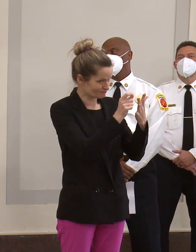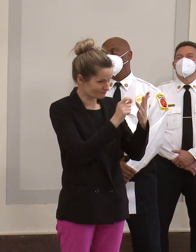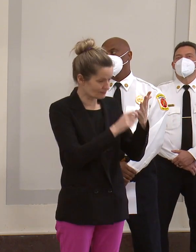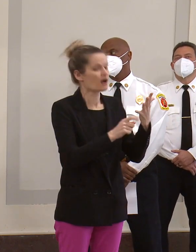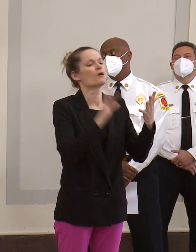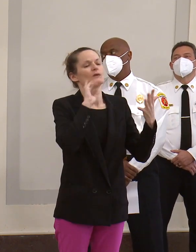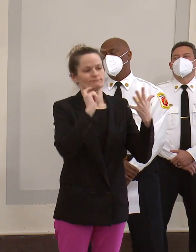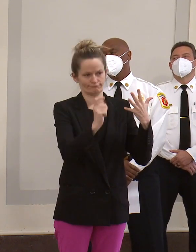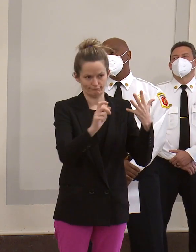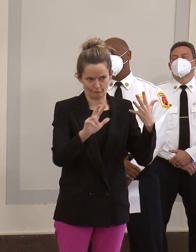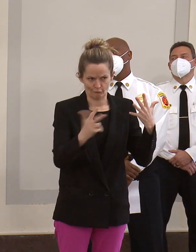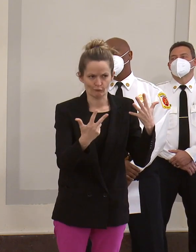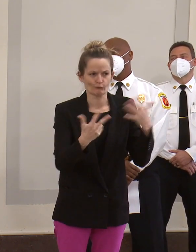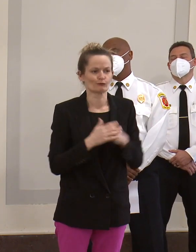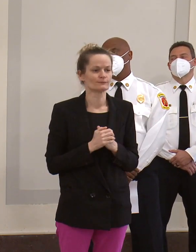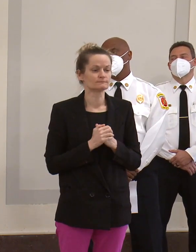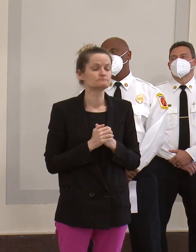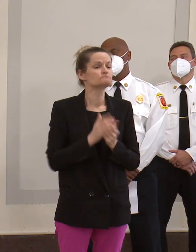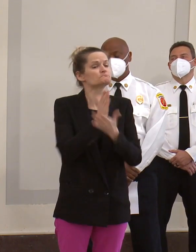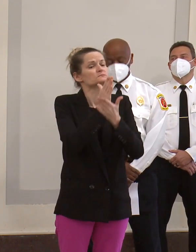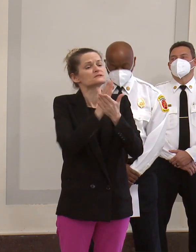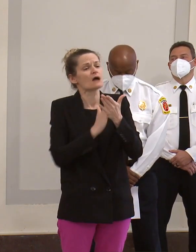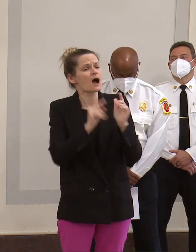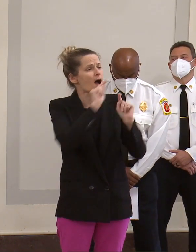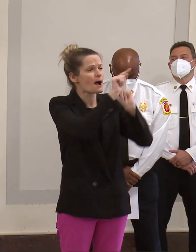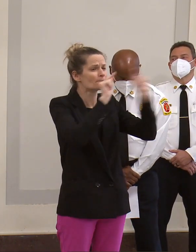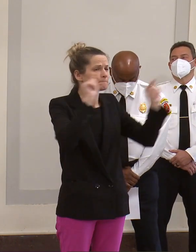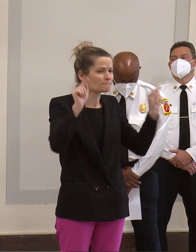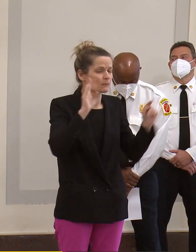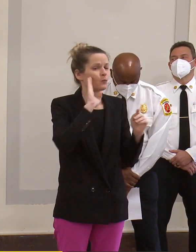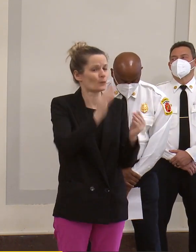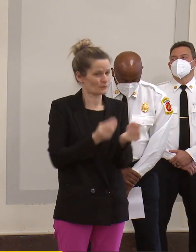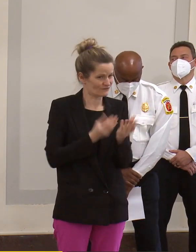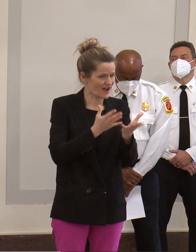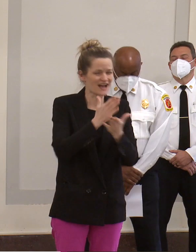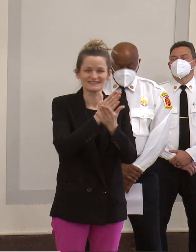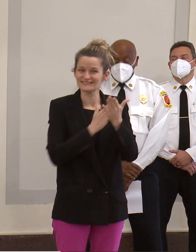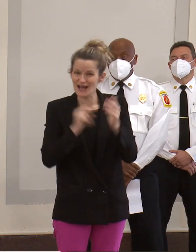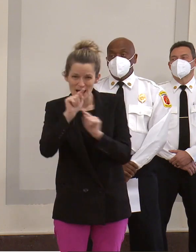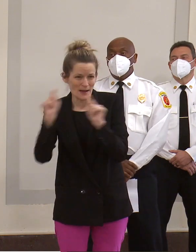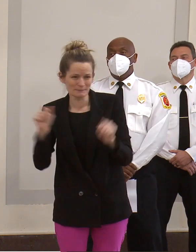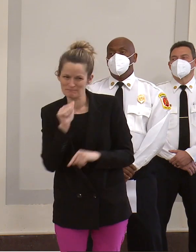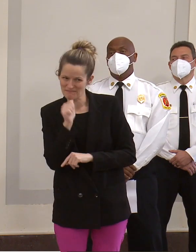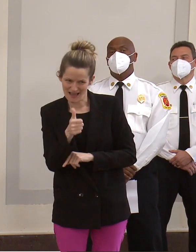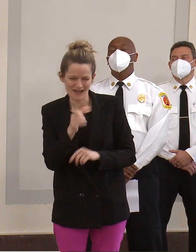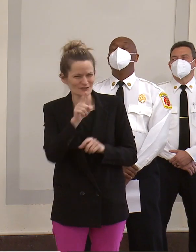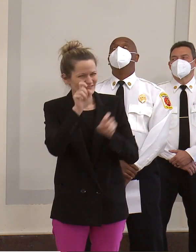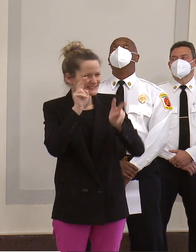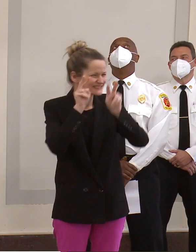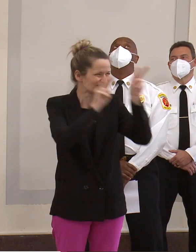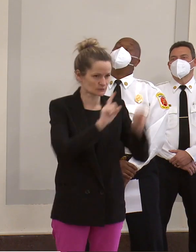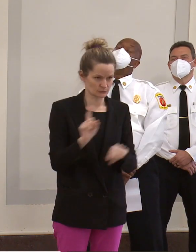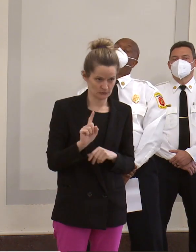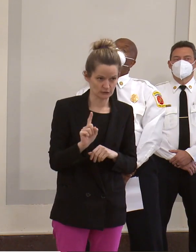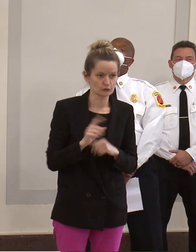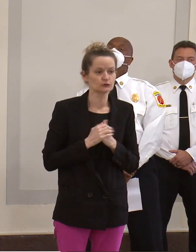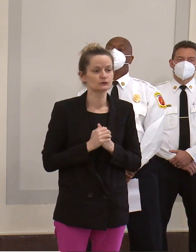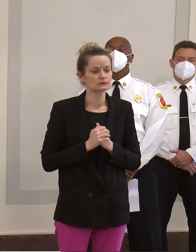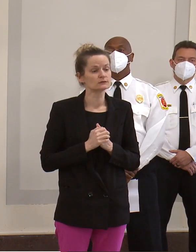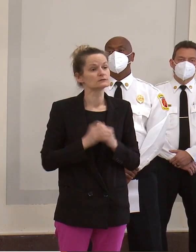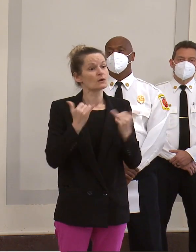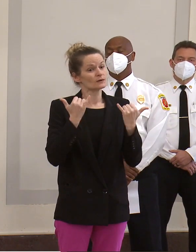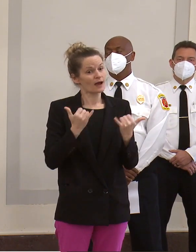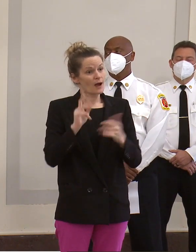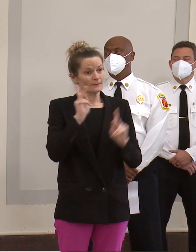not all of our clinics and pharmacy locations are able to provide those doses. I strongly encourage those individuals who are immunocompromised